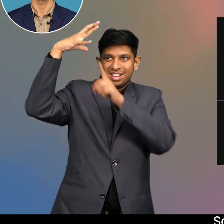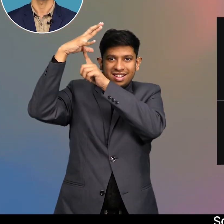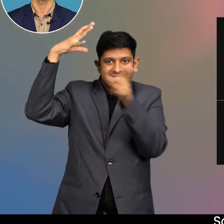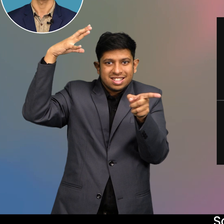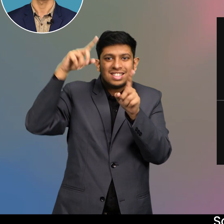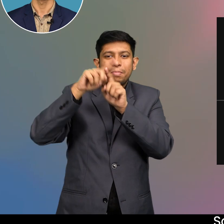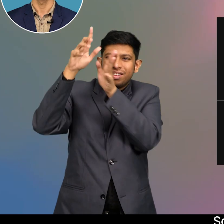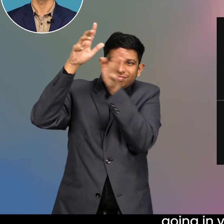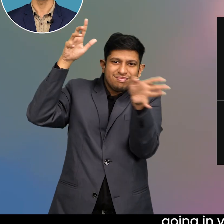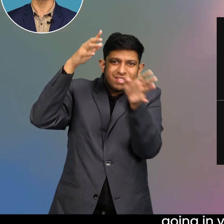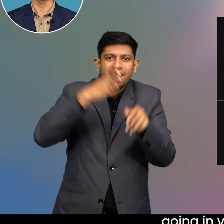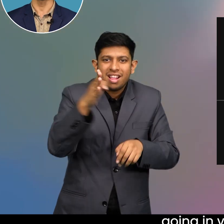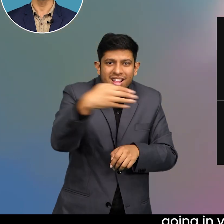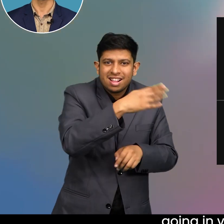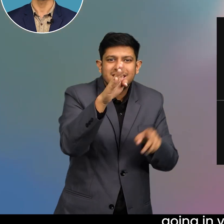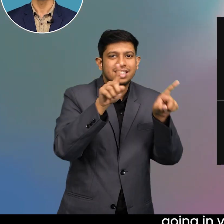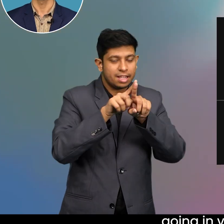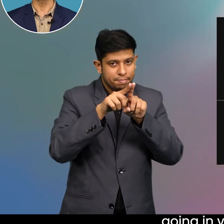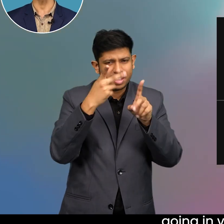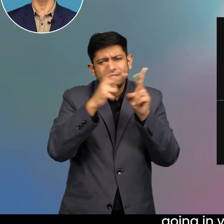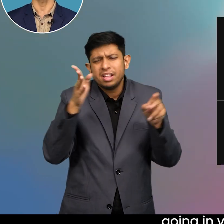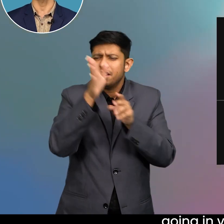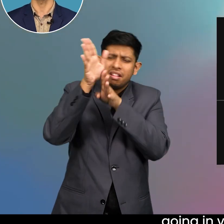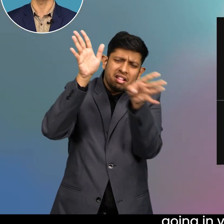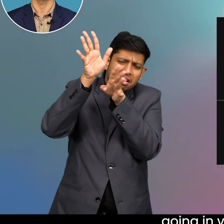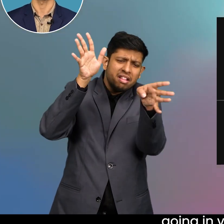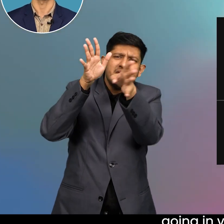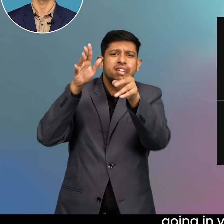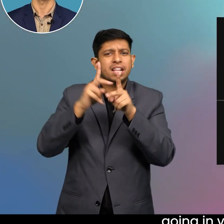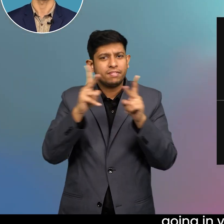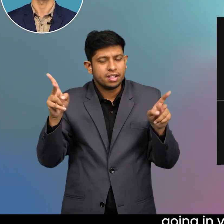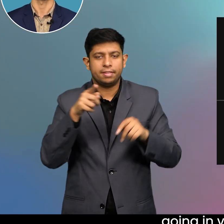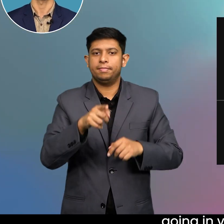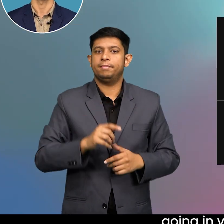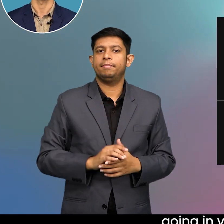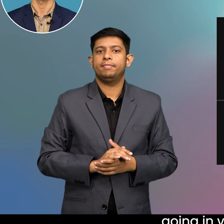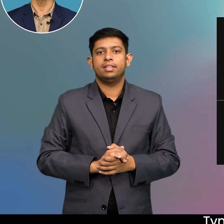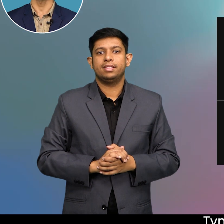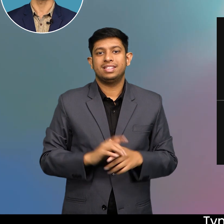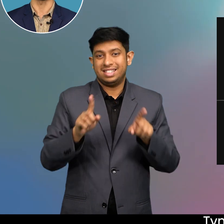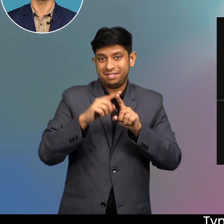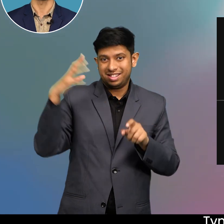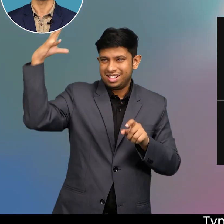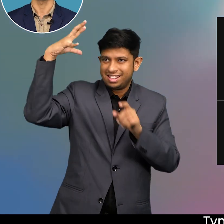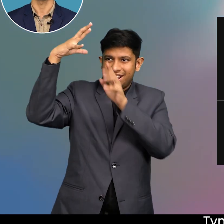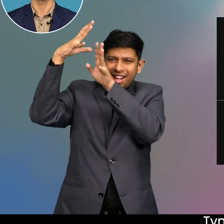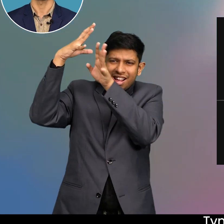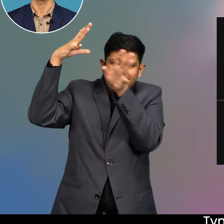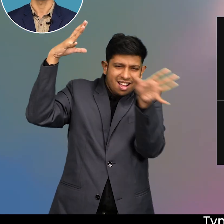going in various directions, tindle effect.